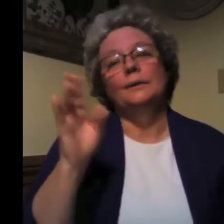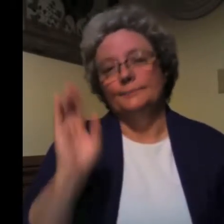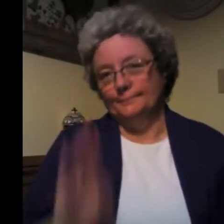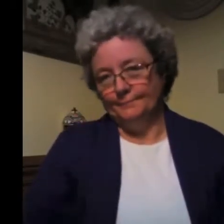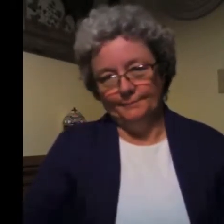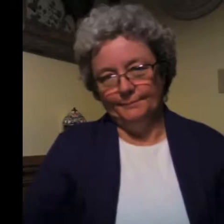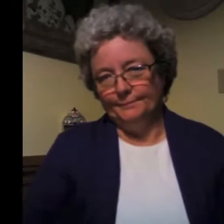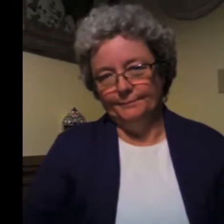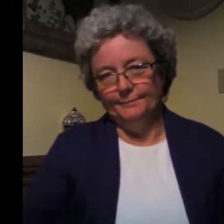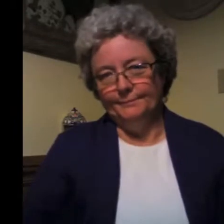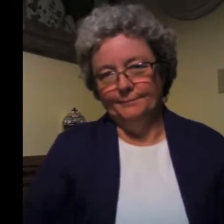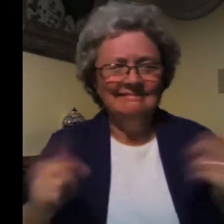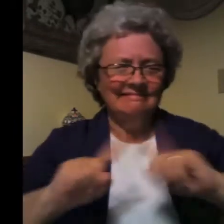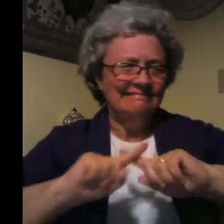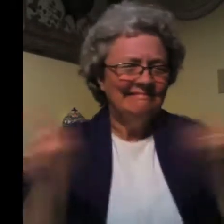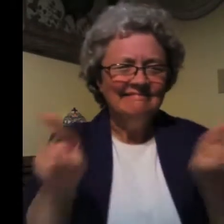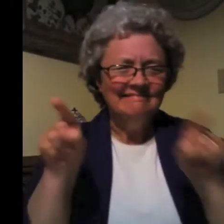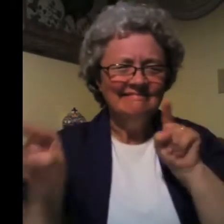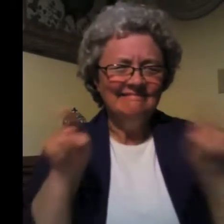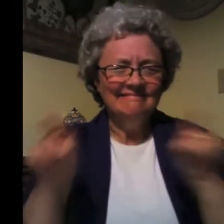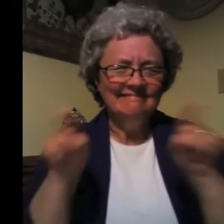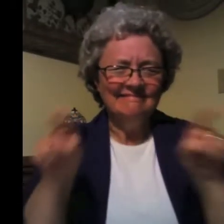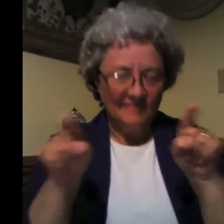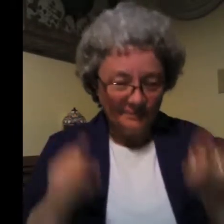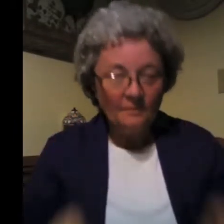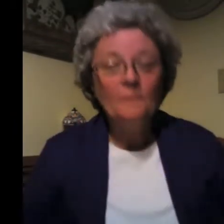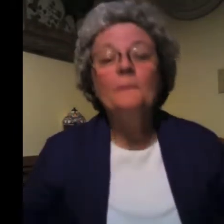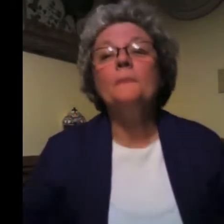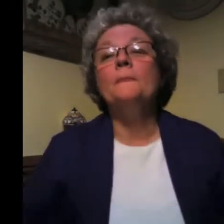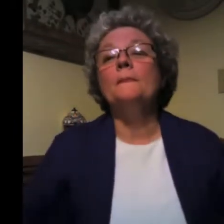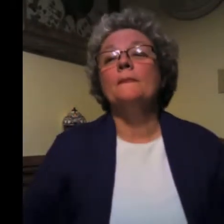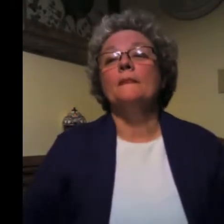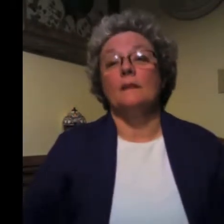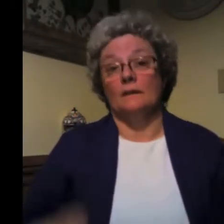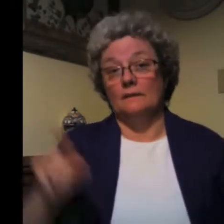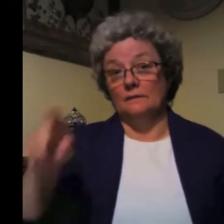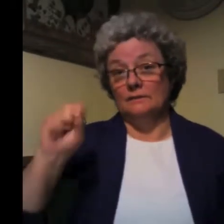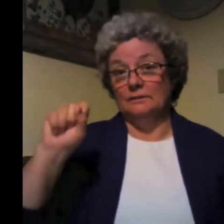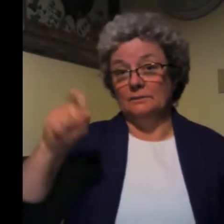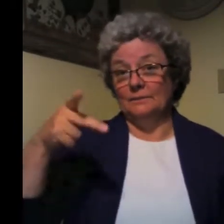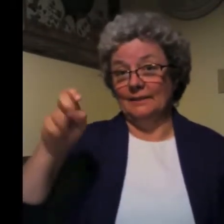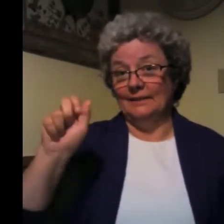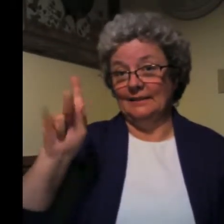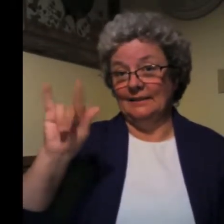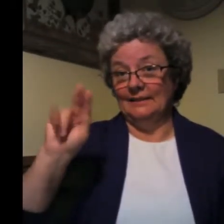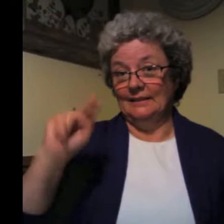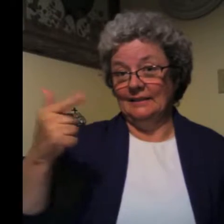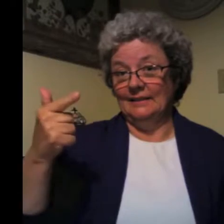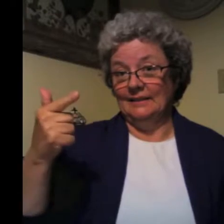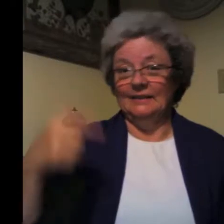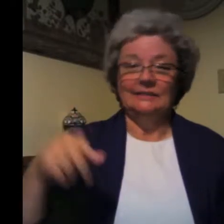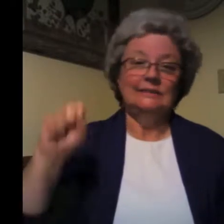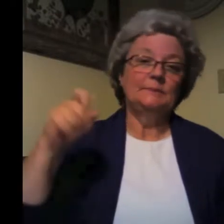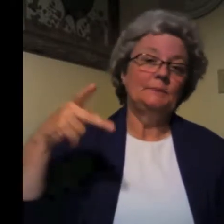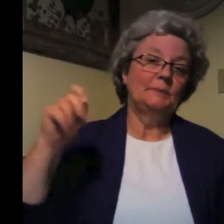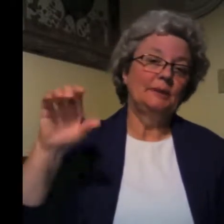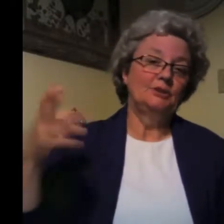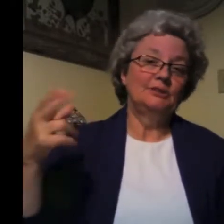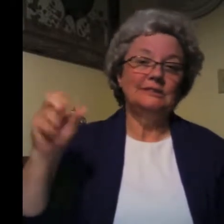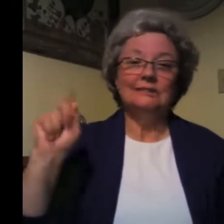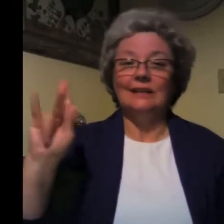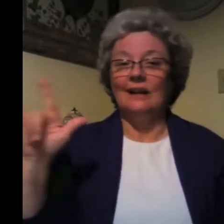Just because we are against oralism doesn't mean that we are necessarily against speaking or using